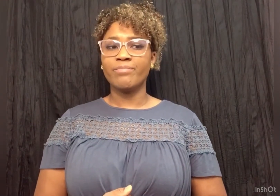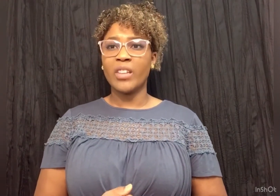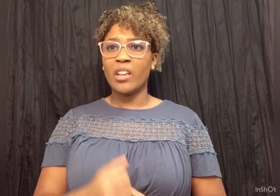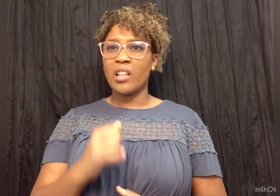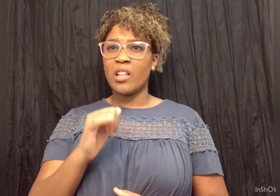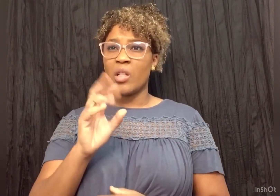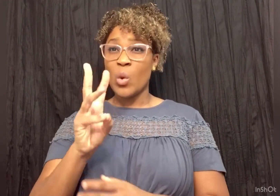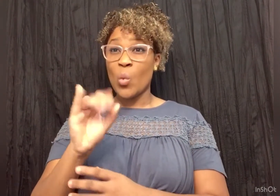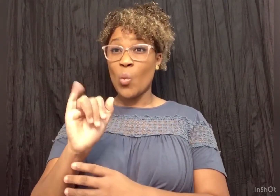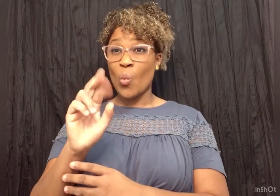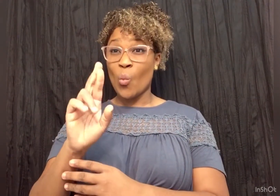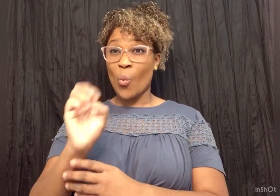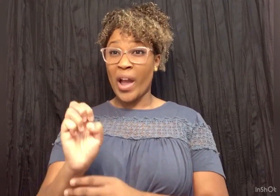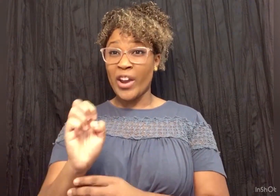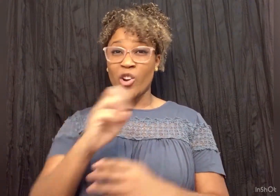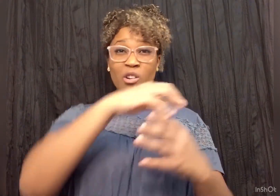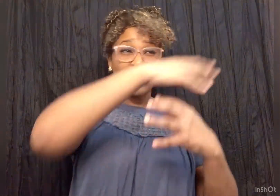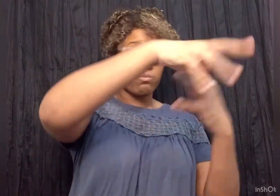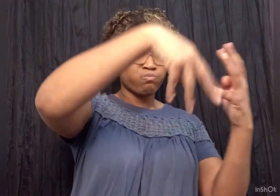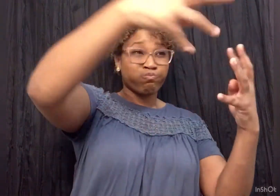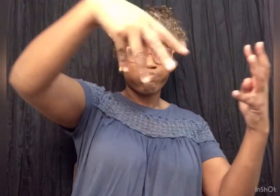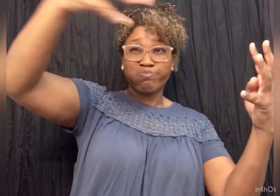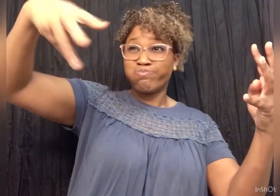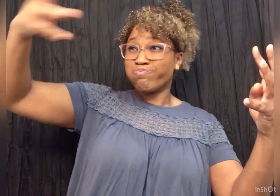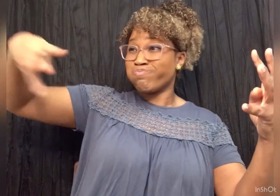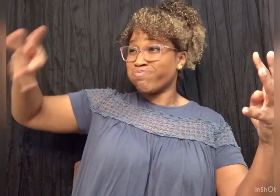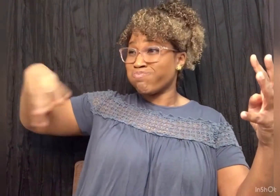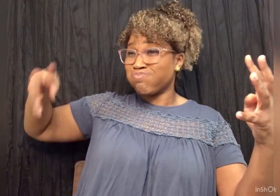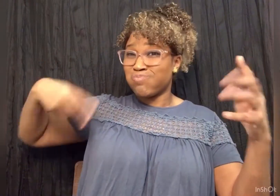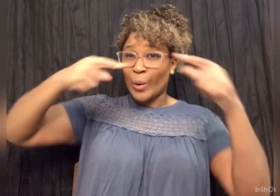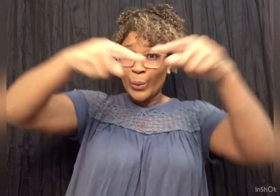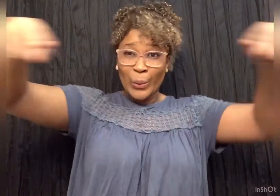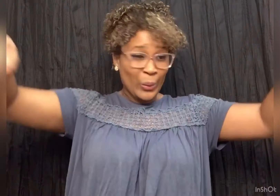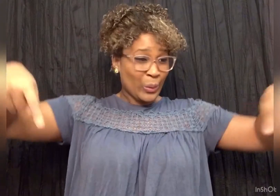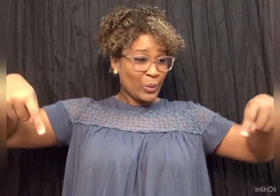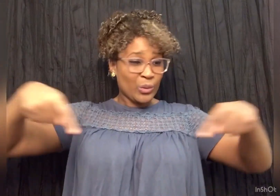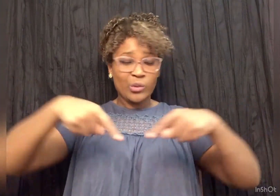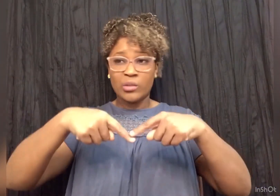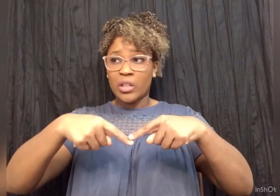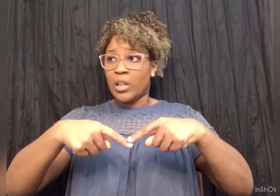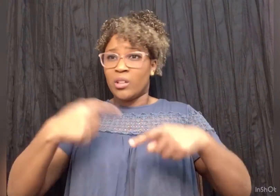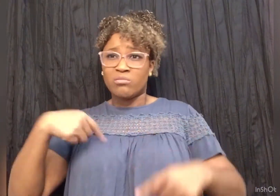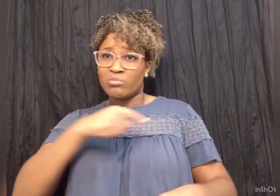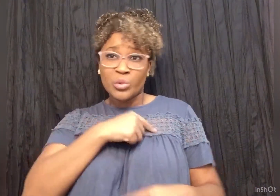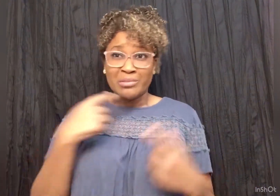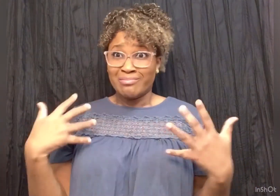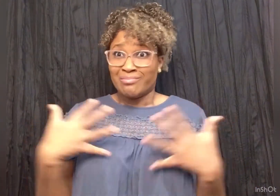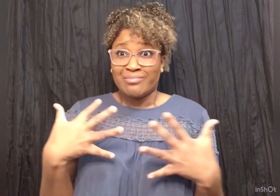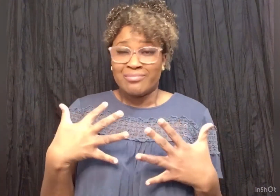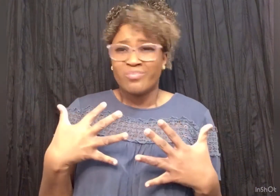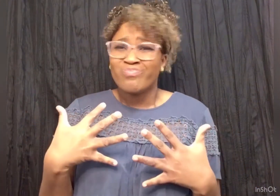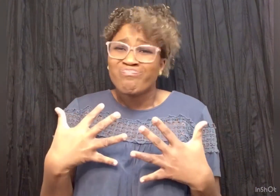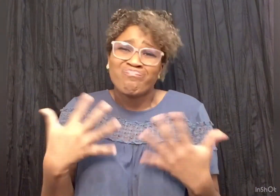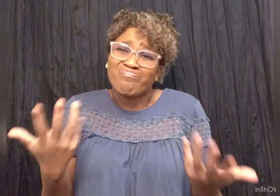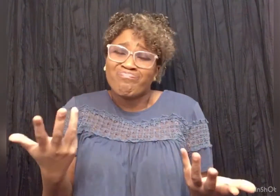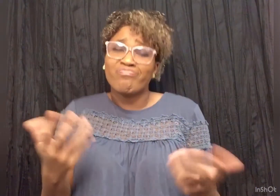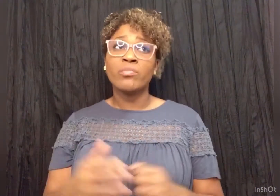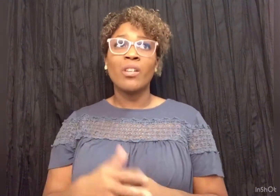that encircled us like a wall did not fill us with real fear. In fact, we felt this was not